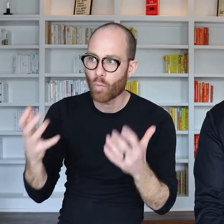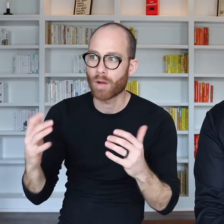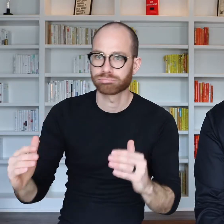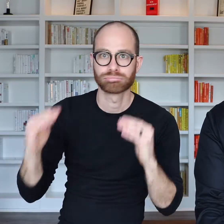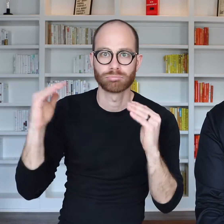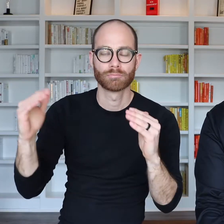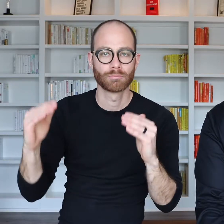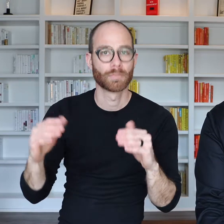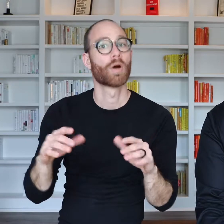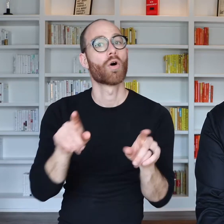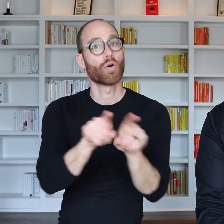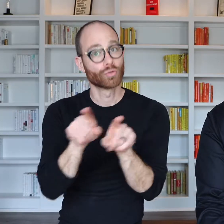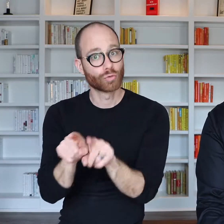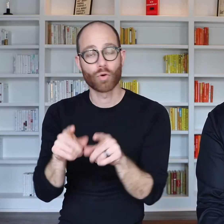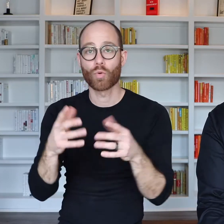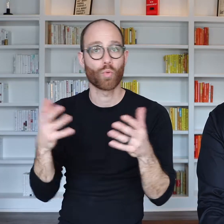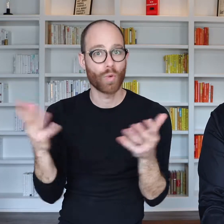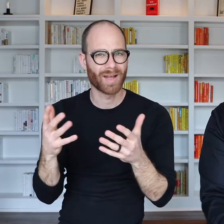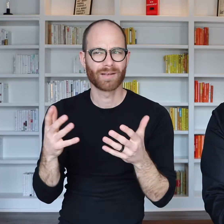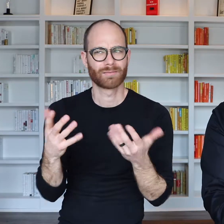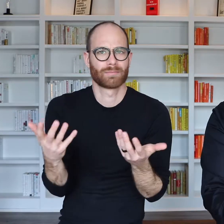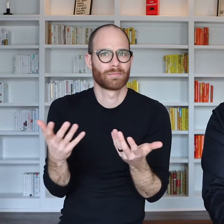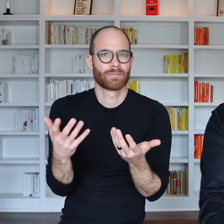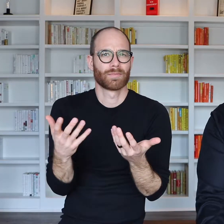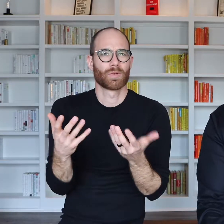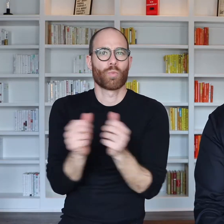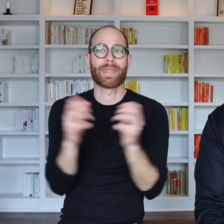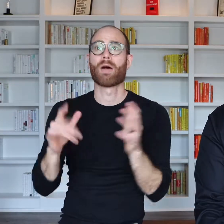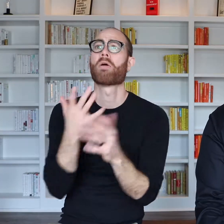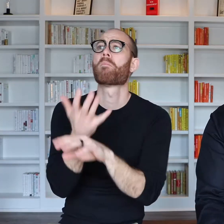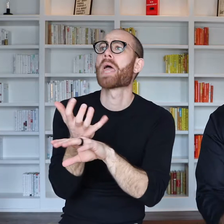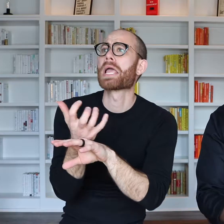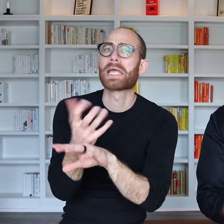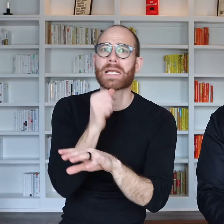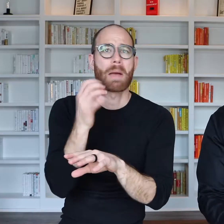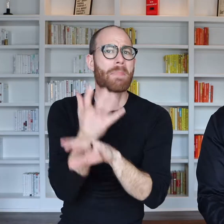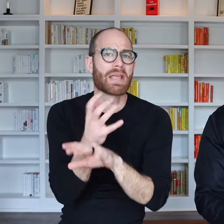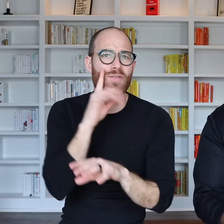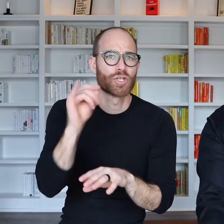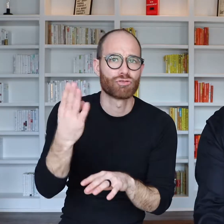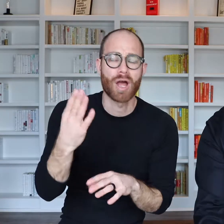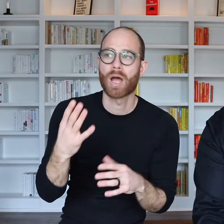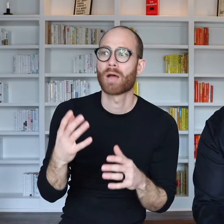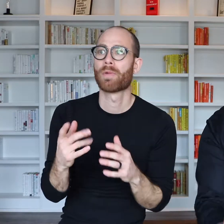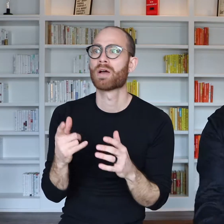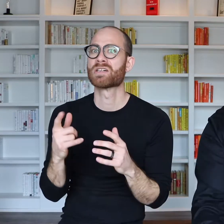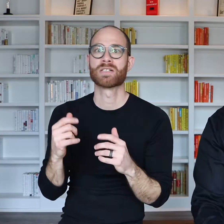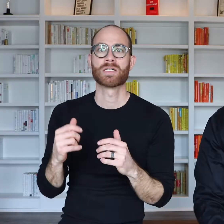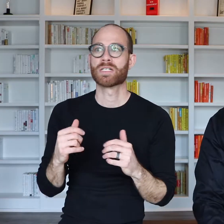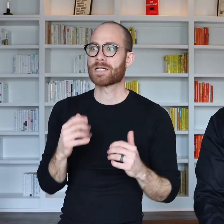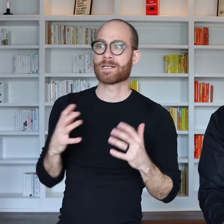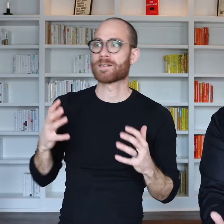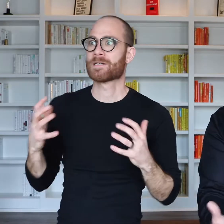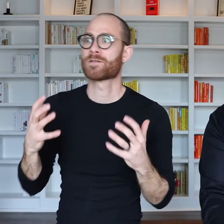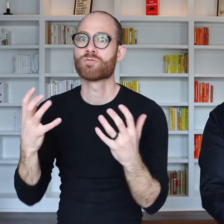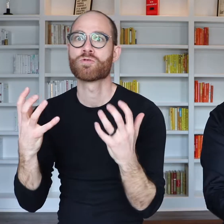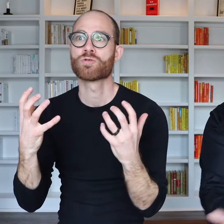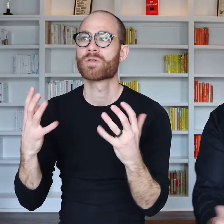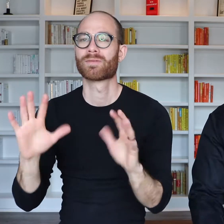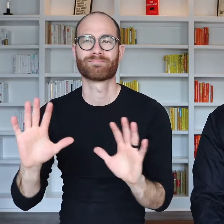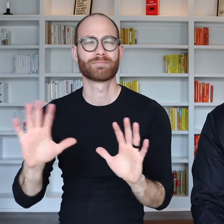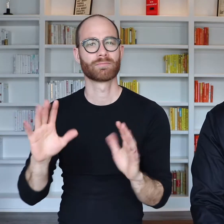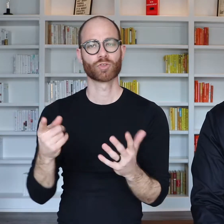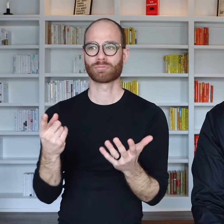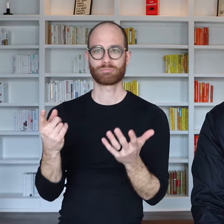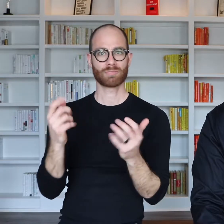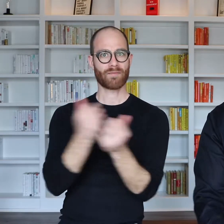also accomplishes that without feeling awkward, without begging for a job, without coming off as too aggressive or too assertive. It's just saying, hey,